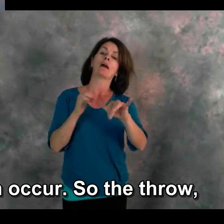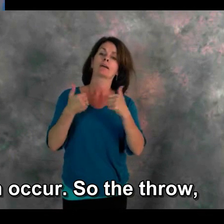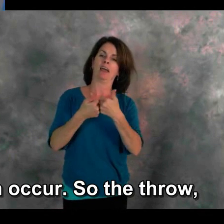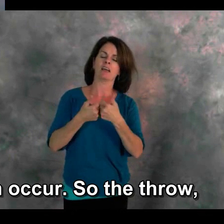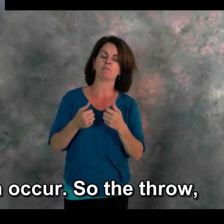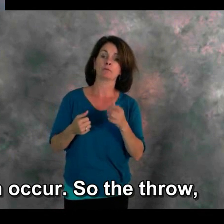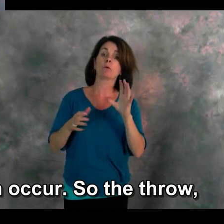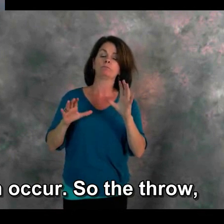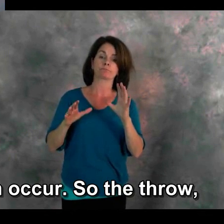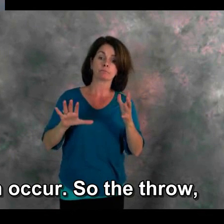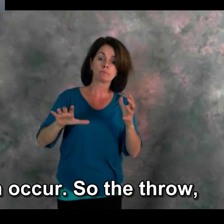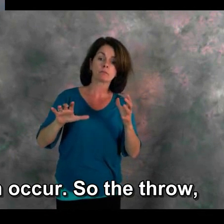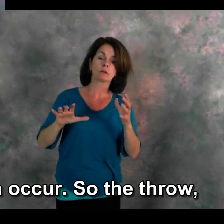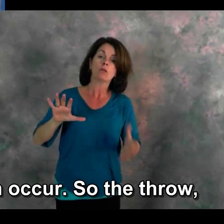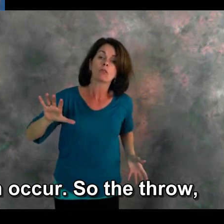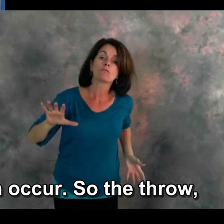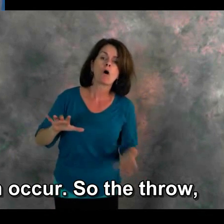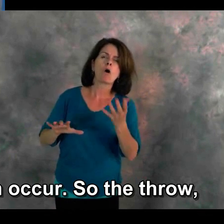that can occur. So